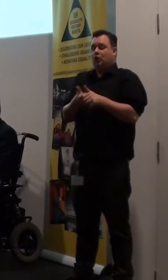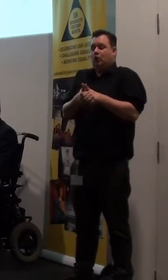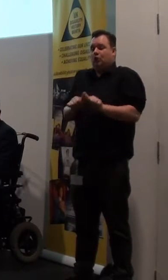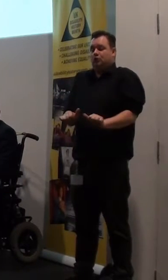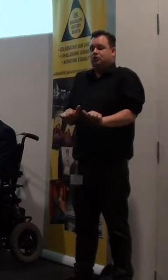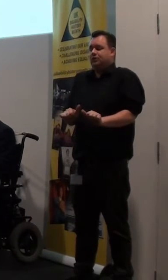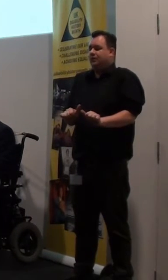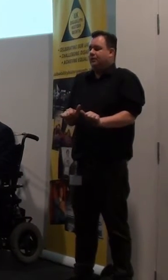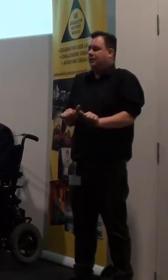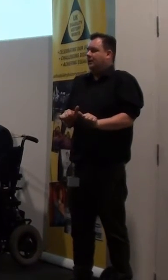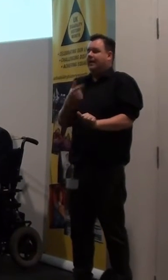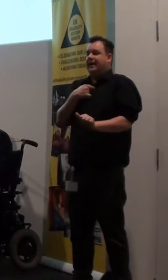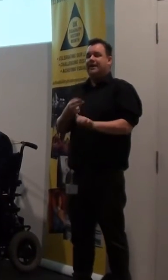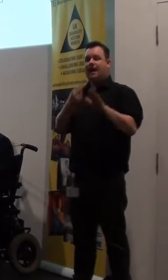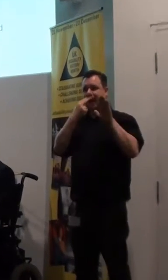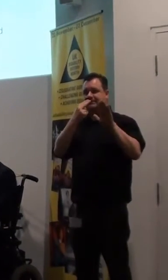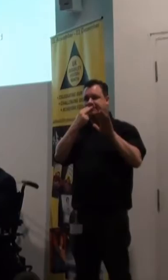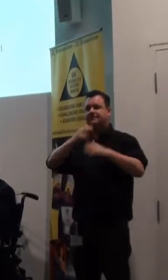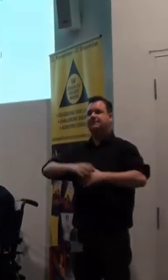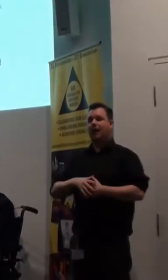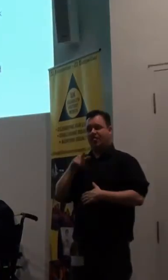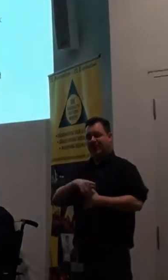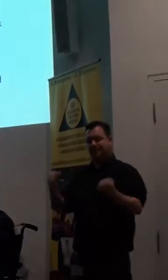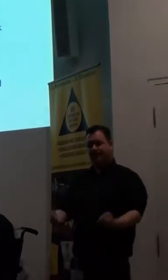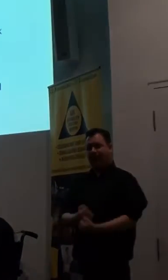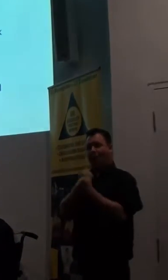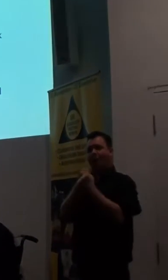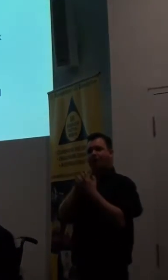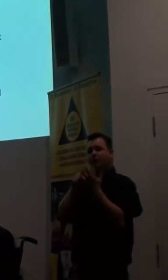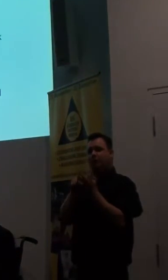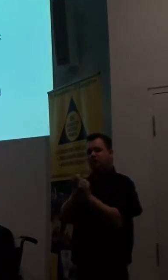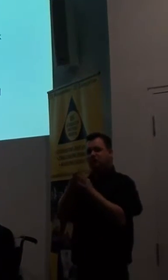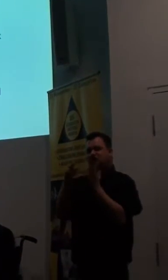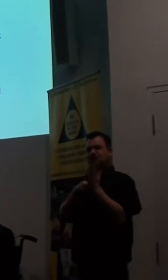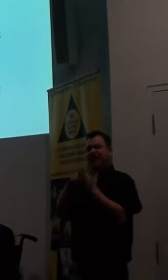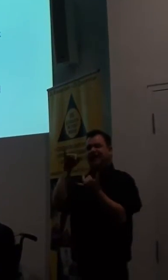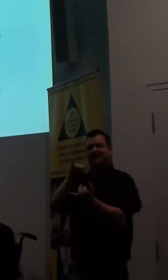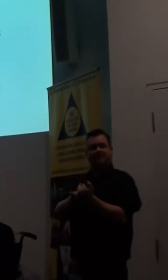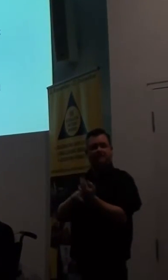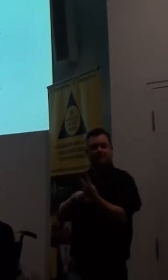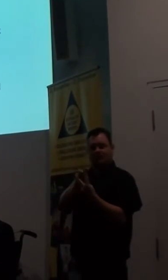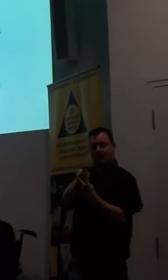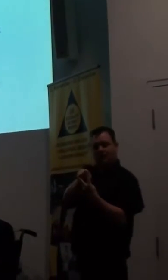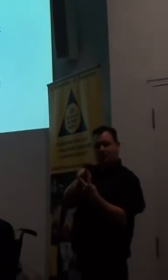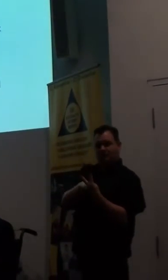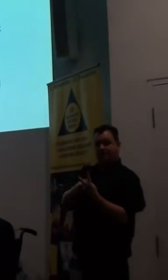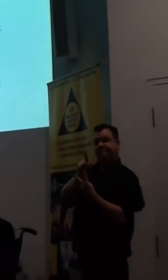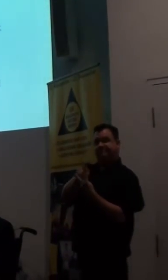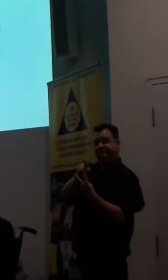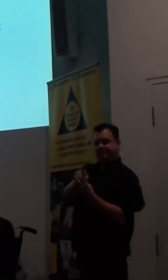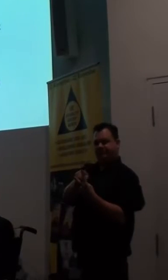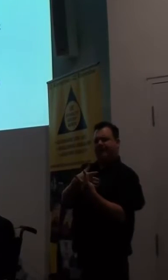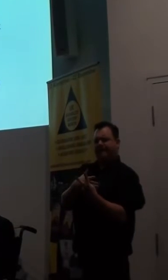was reaped by the Nazis. That's the power of eugenics, really. Eugenics does two things. First of all, it locates in the